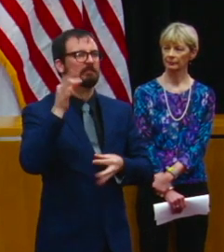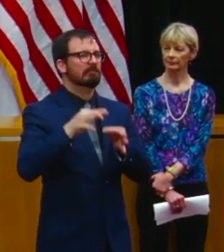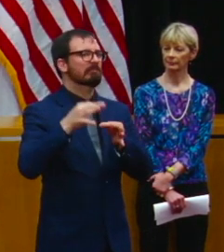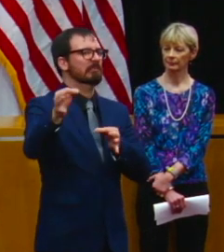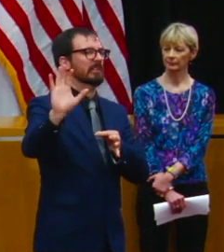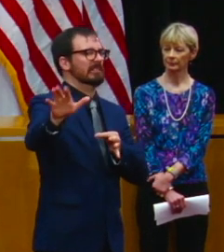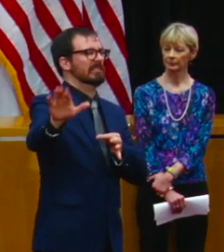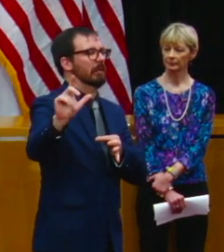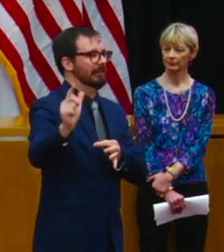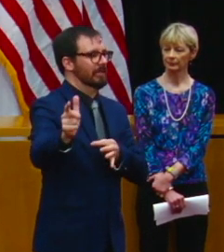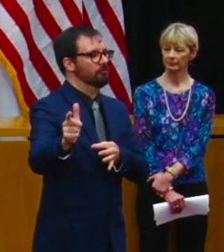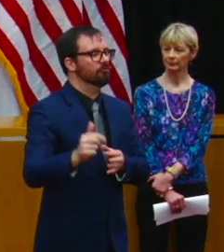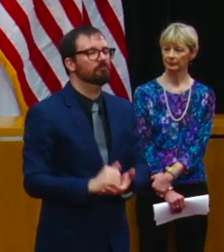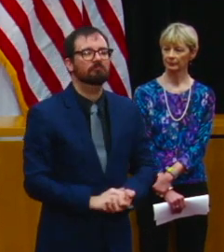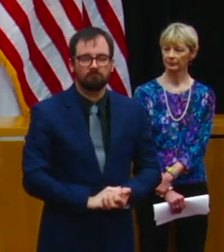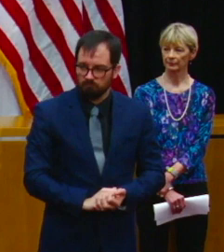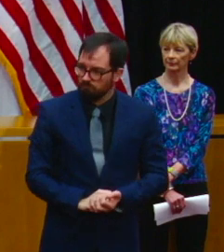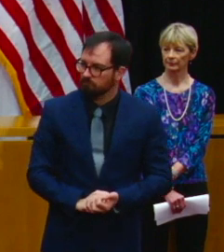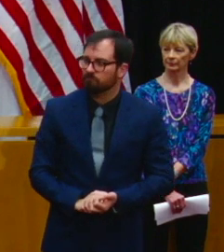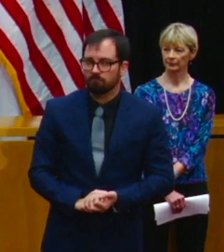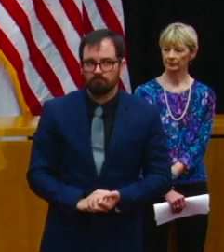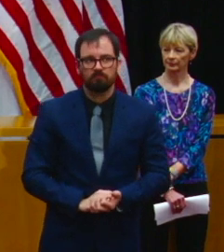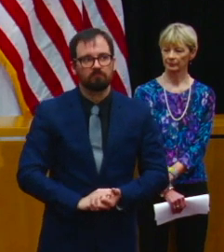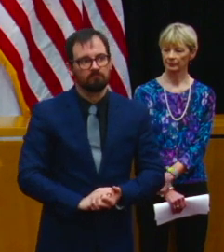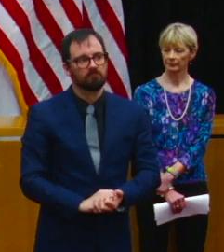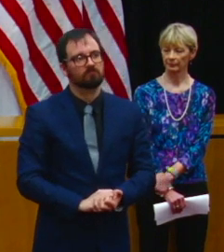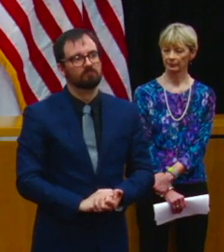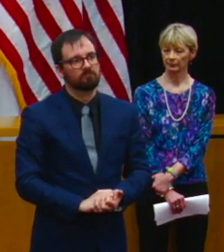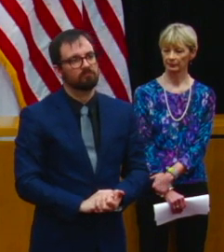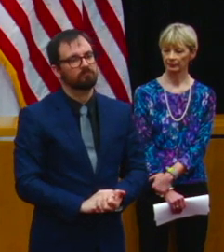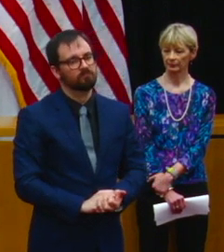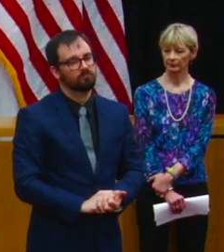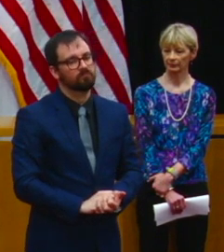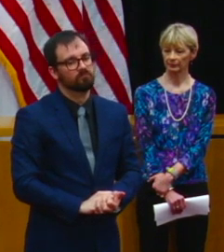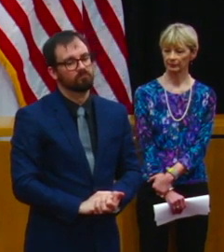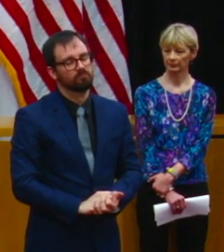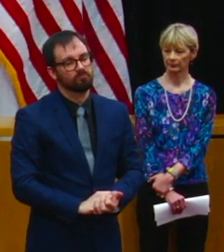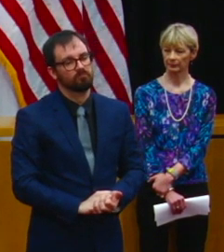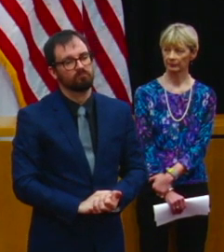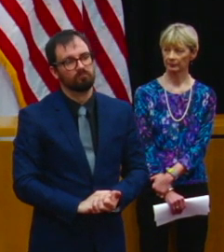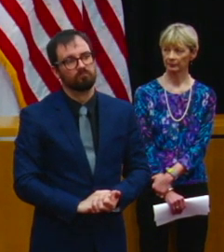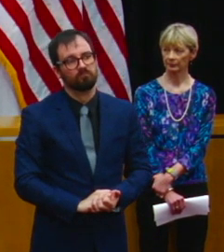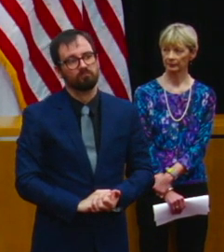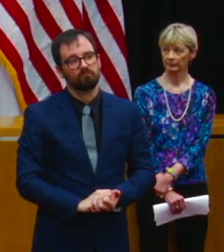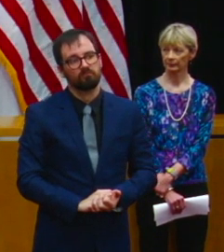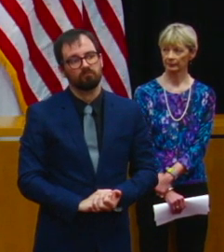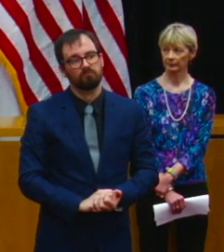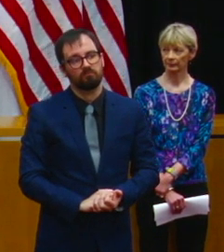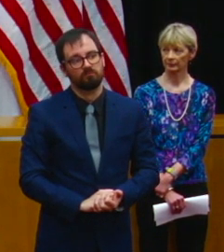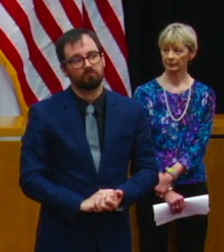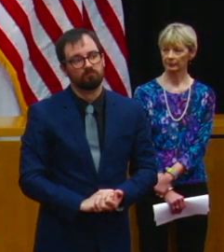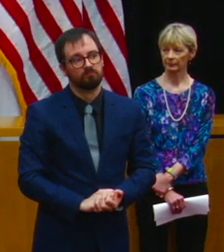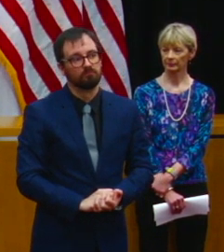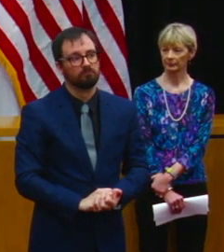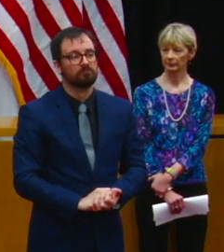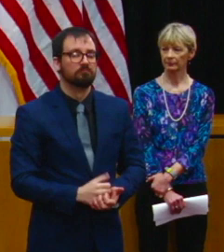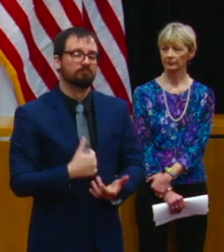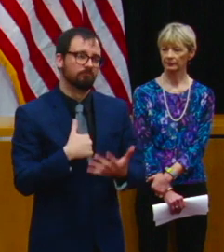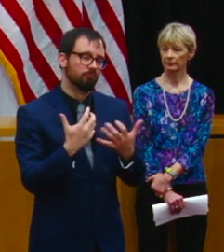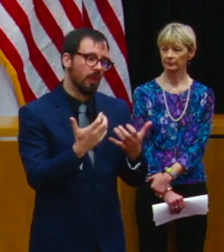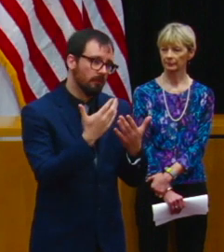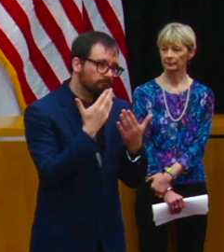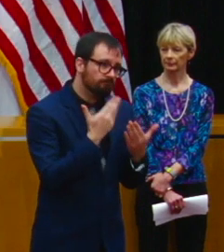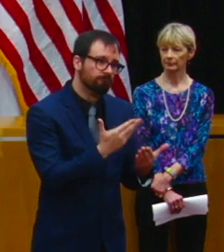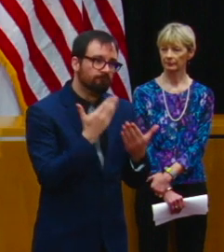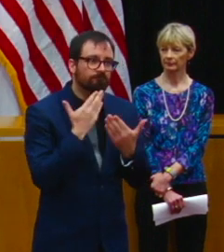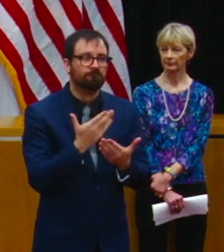taxpayers with significant relief at this very uncertain time. And I'm very thankful to the efforts of ANF Secretary